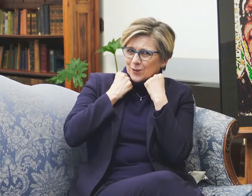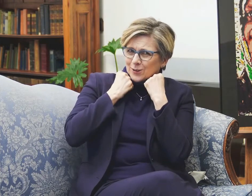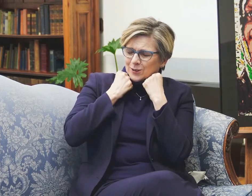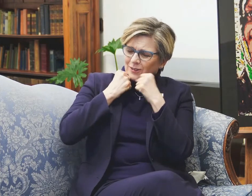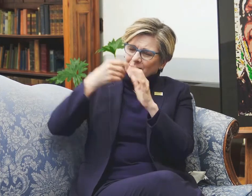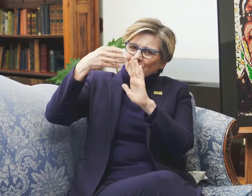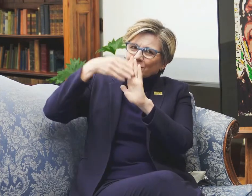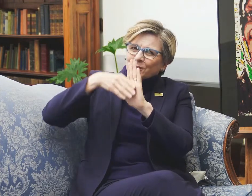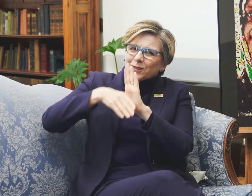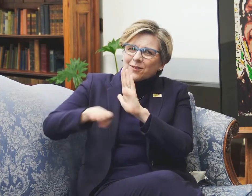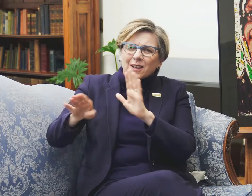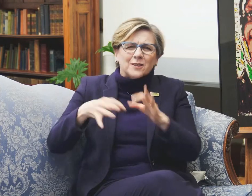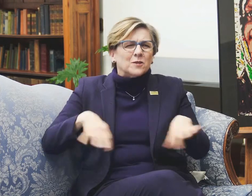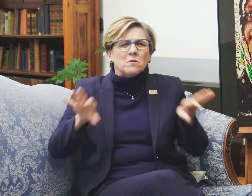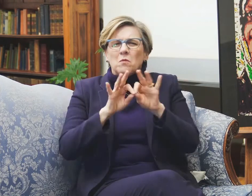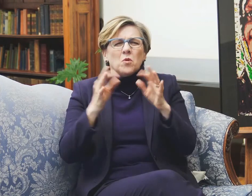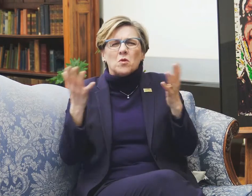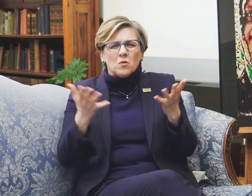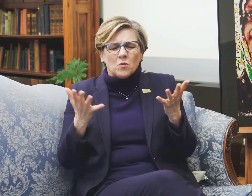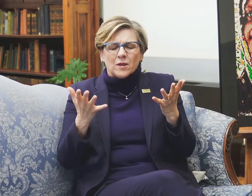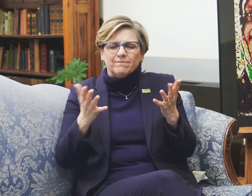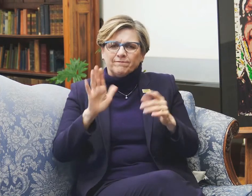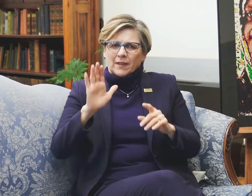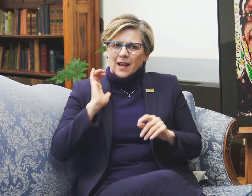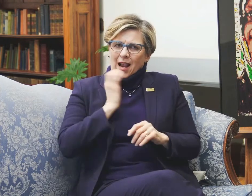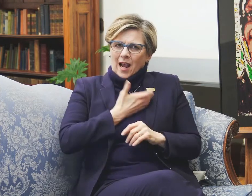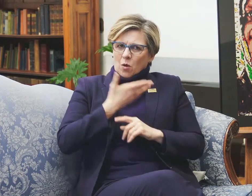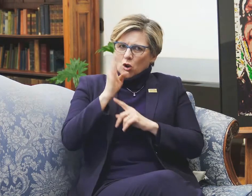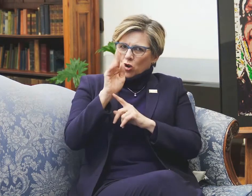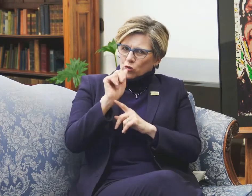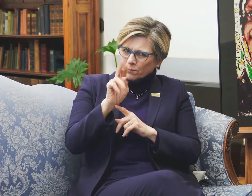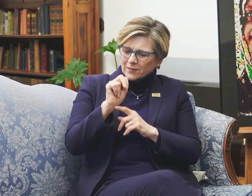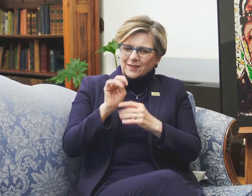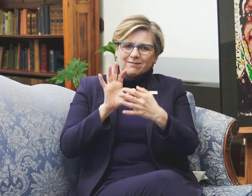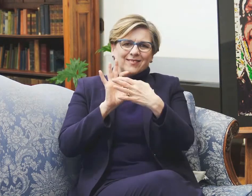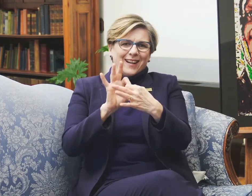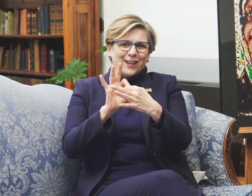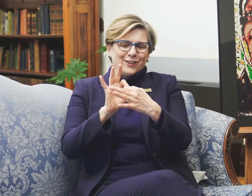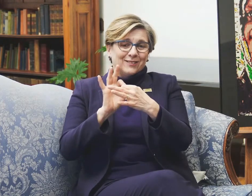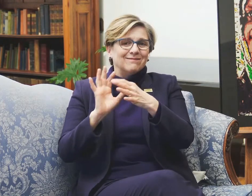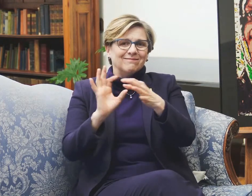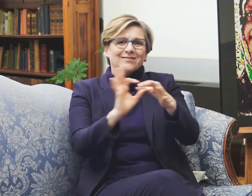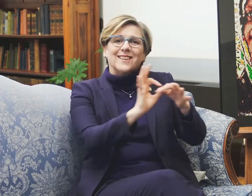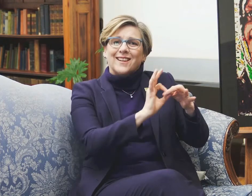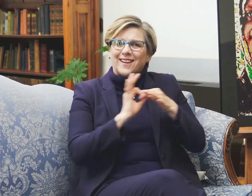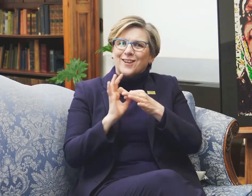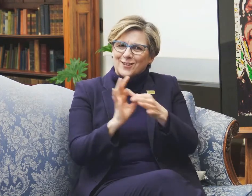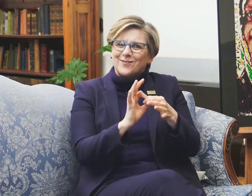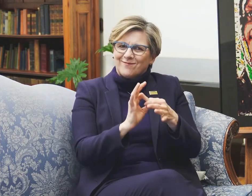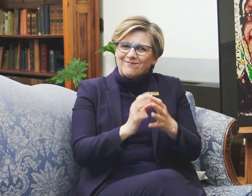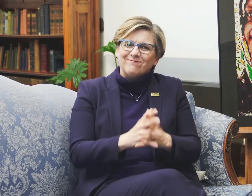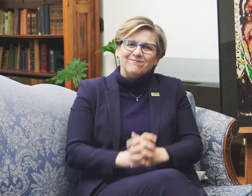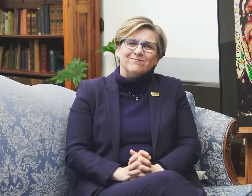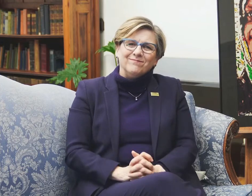Our values reflect our human connection to each other and our collective community.